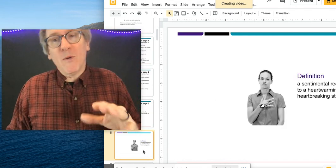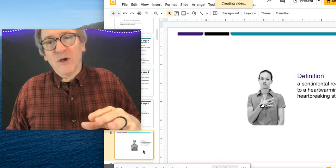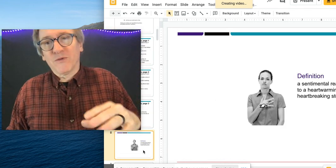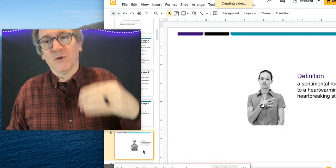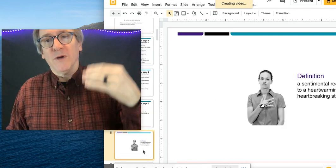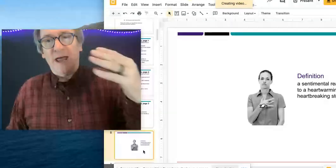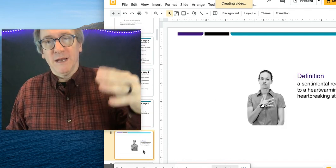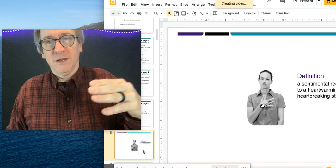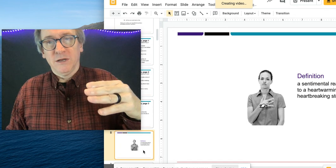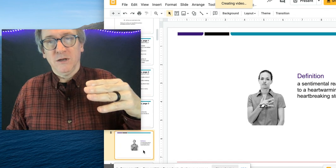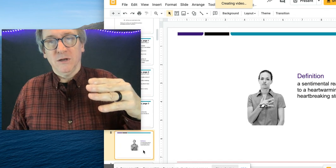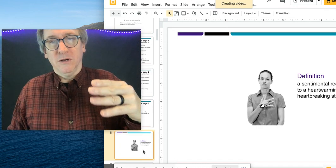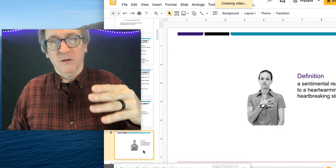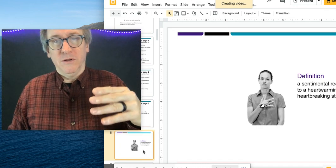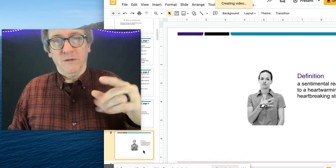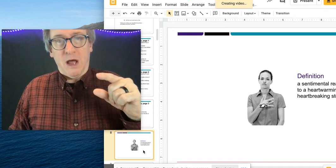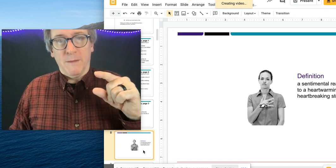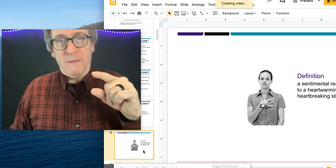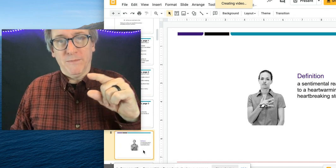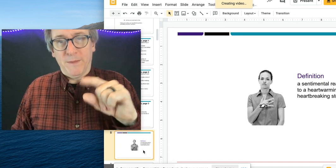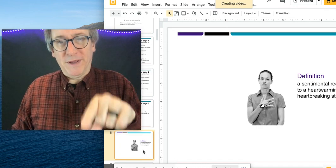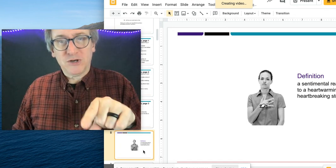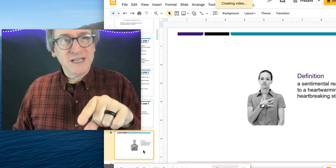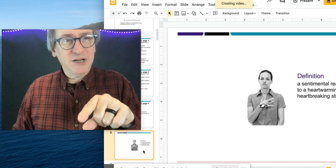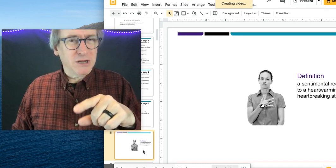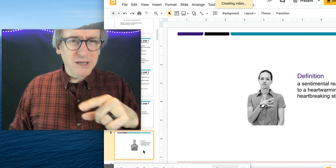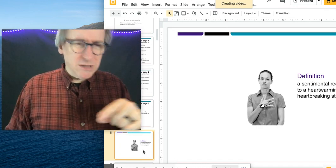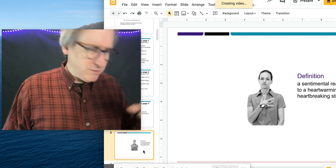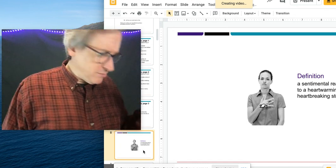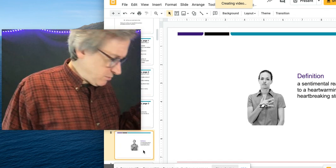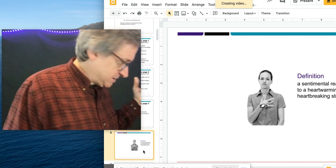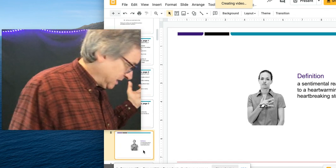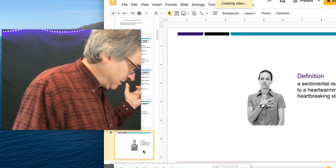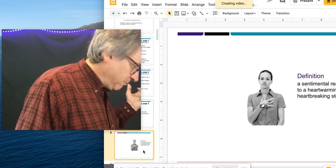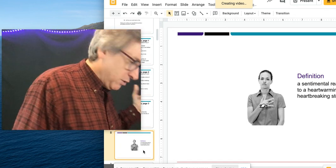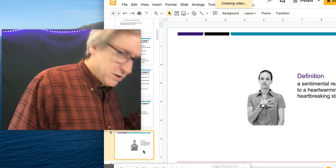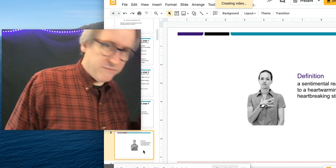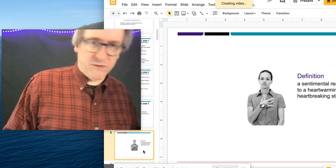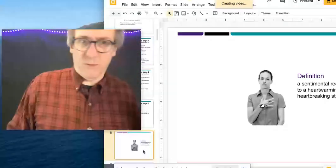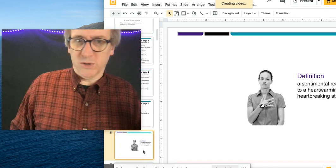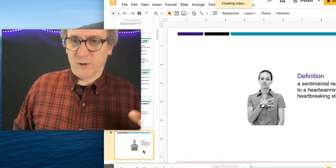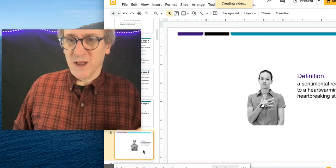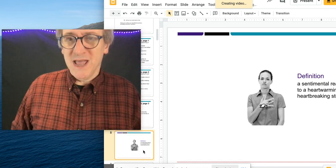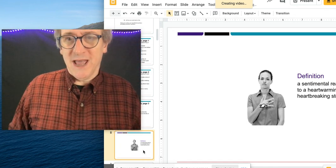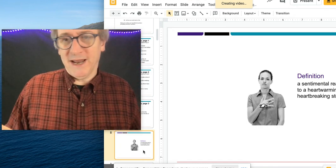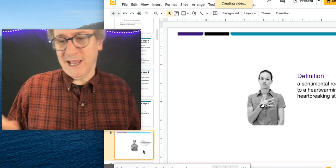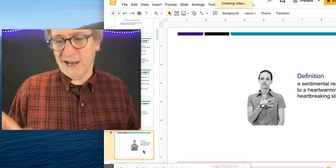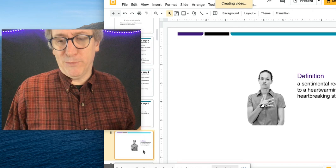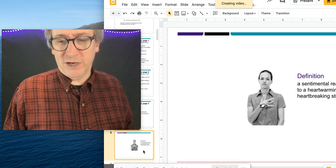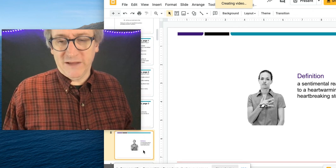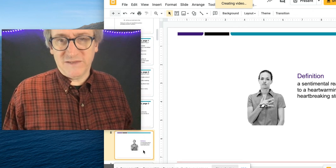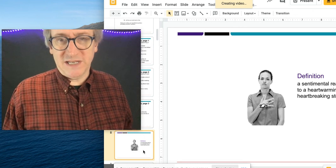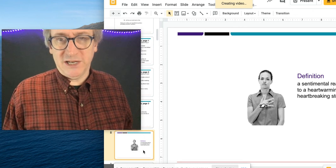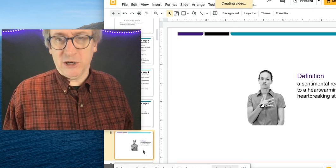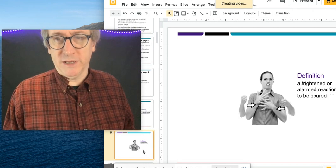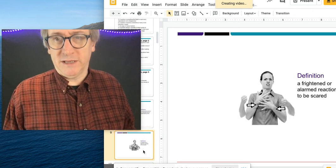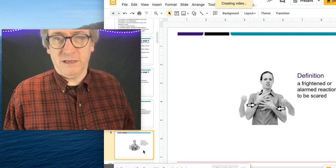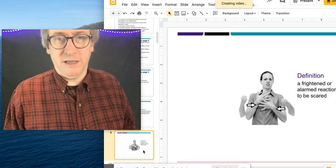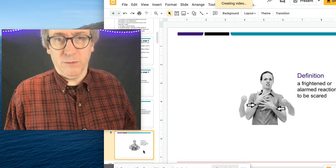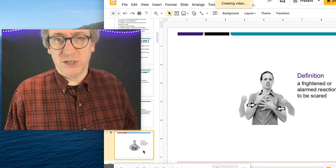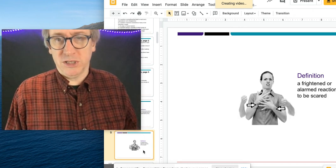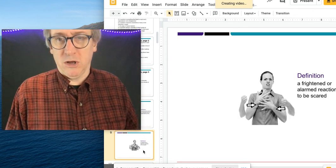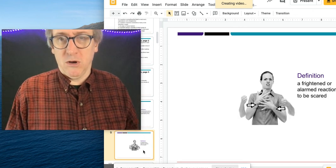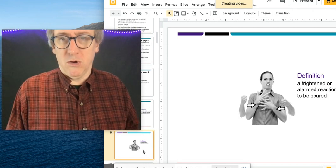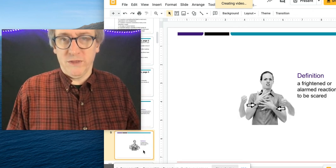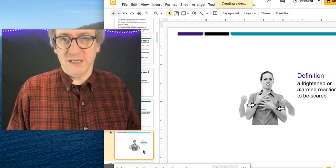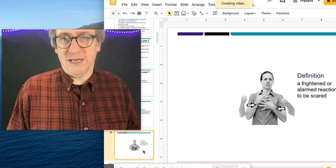Now we go through and the pictures in here are a little clearer than the ones in the book for the most part. And again, I'd put GIFs in here, but it